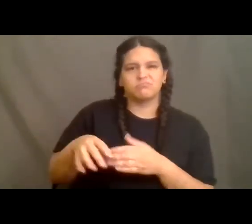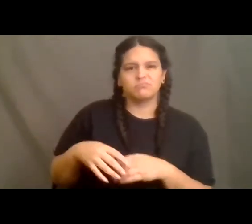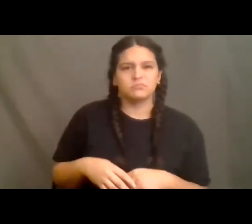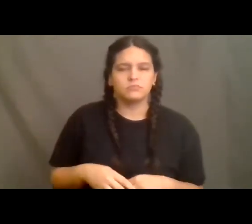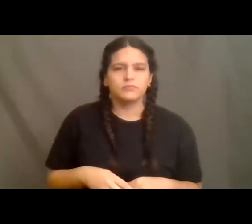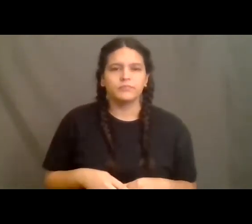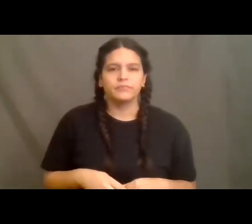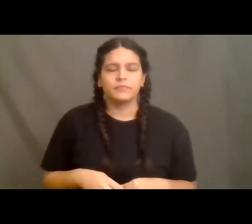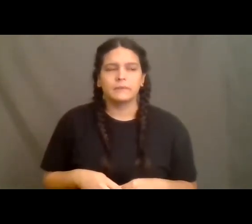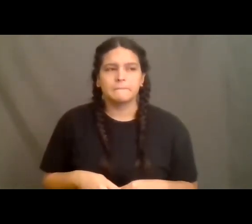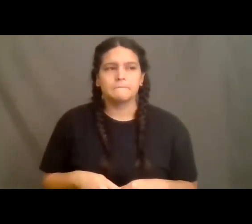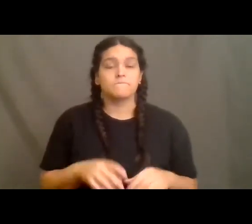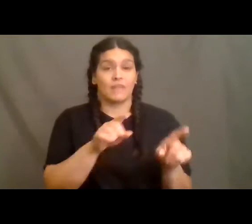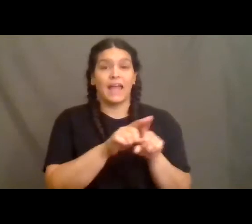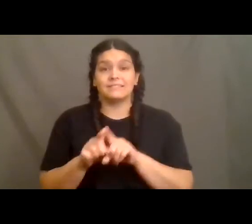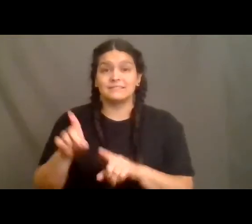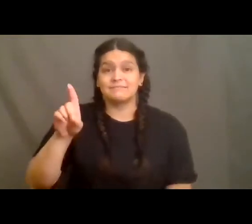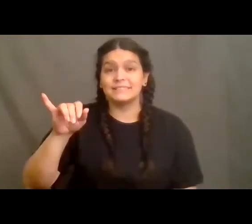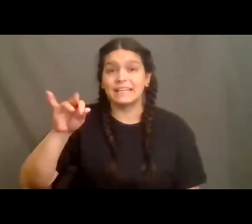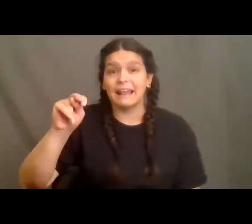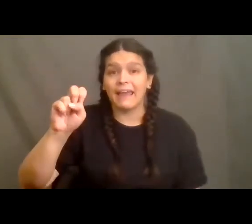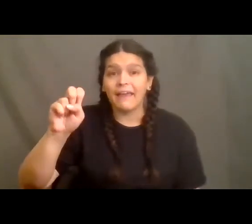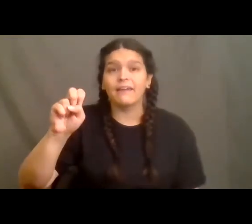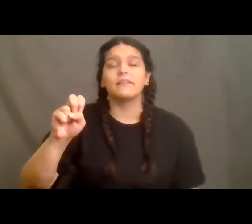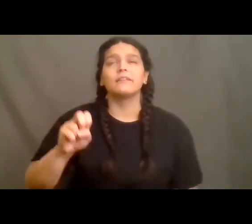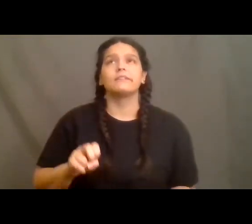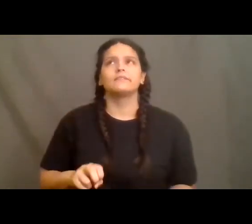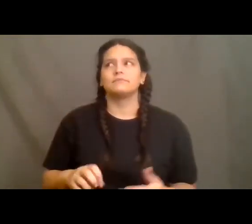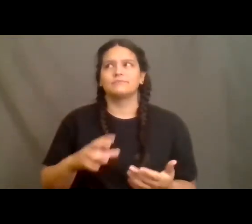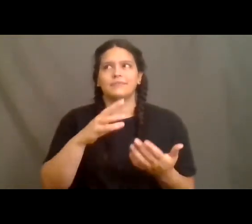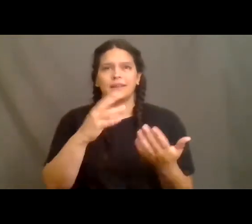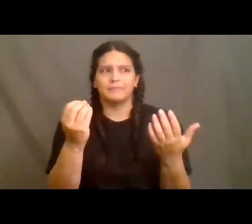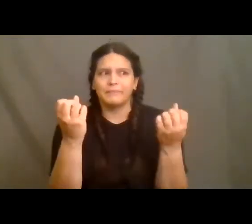and as a lot of, you know, other Indigenous societies,